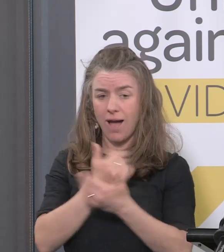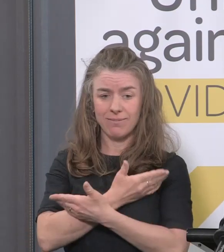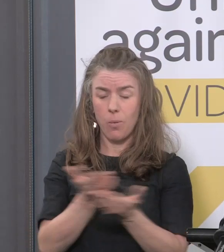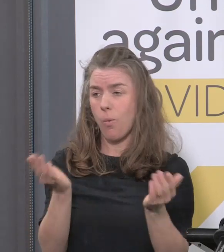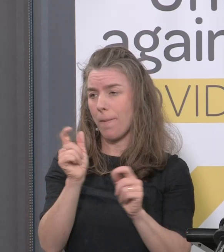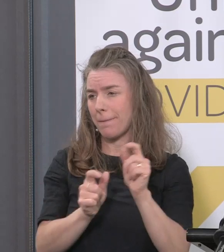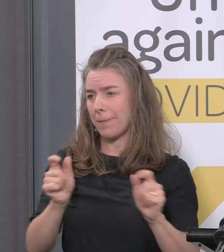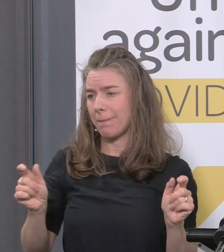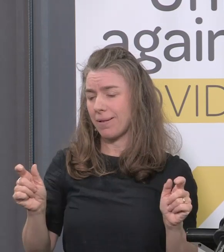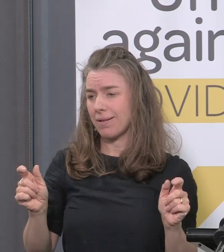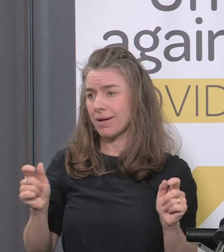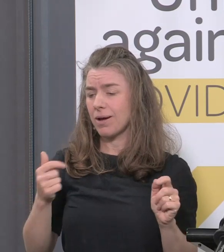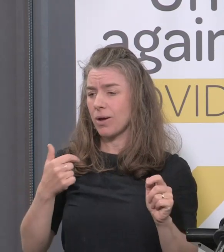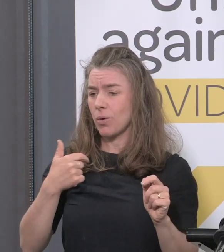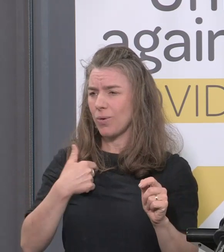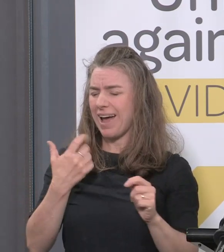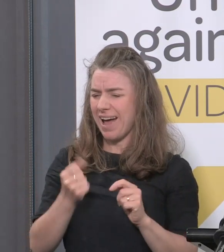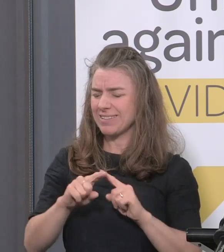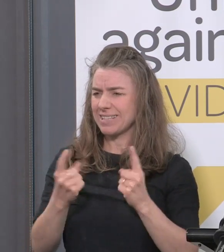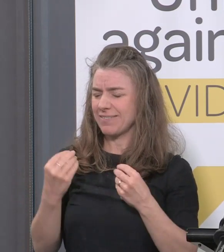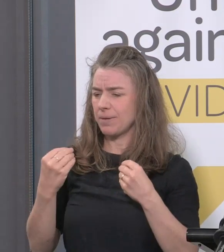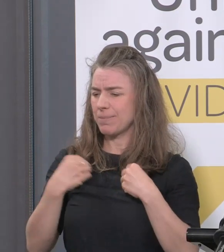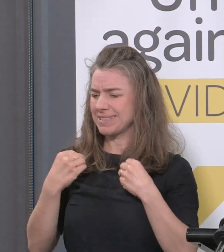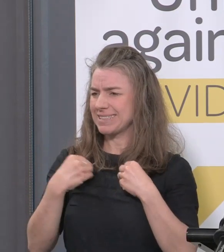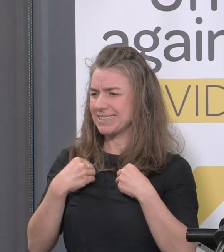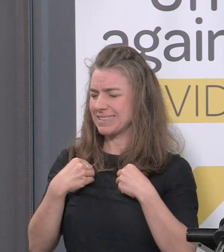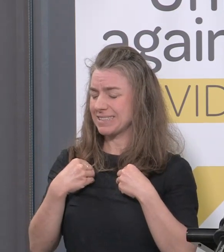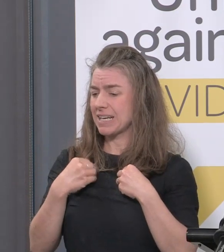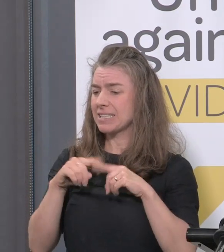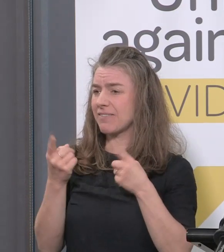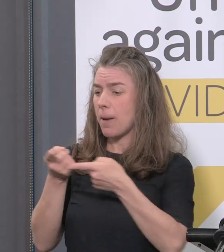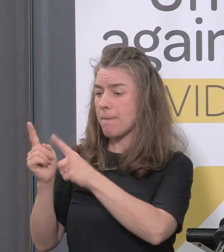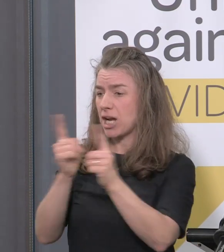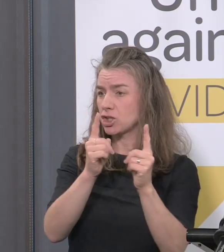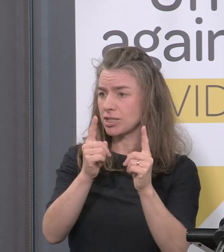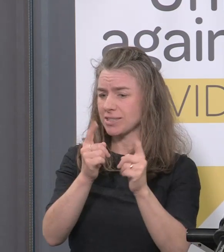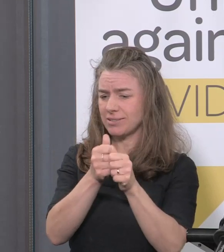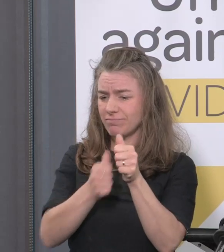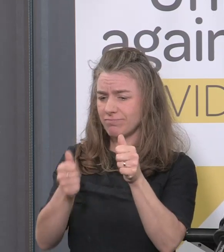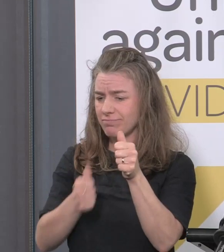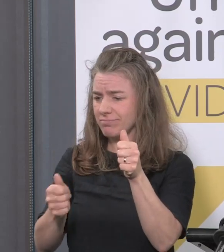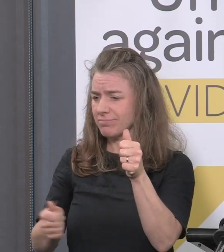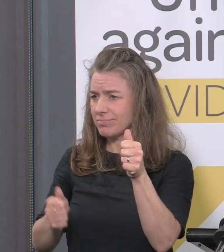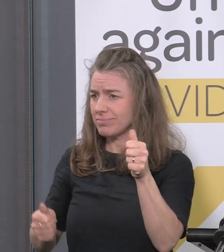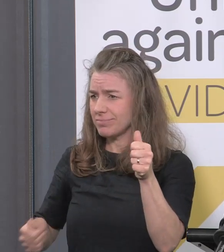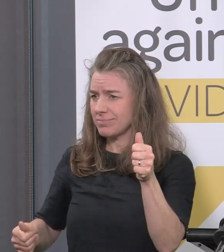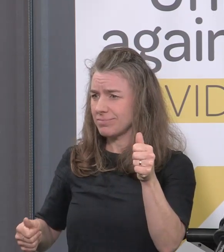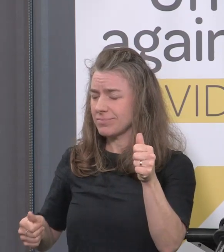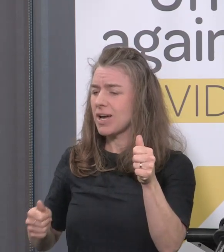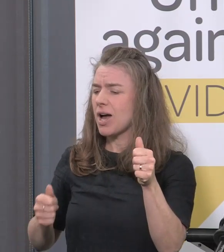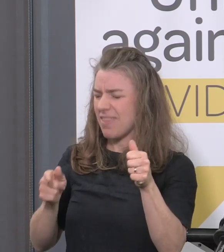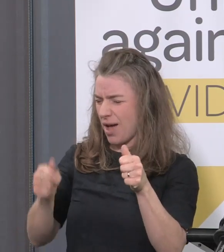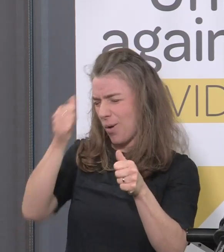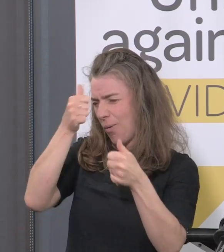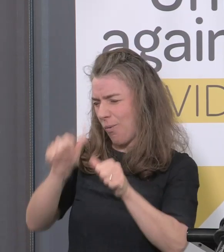customers. Because we're a cooperative, we've got individual owner-operators who know their community and often know their customers very well, so that's what we're going to